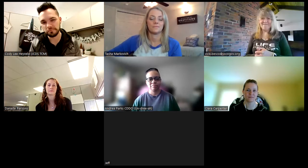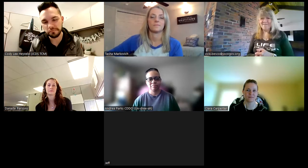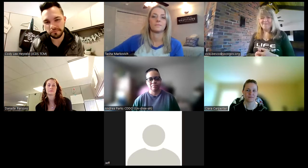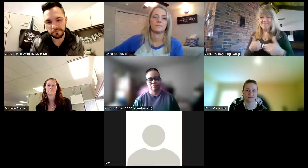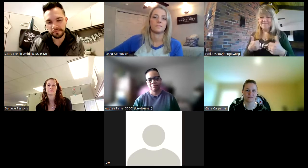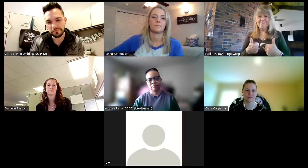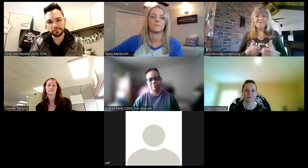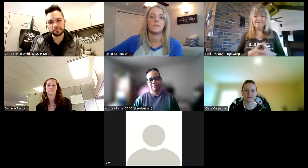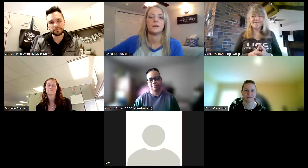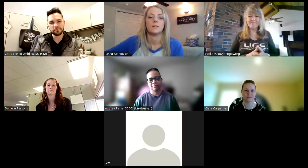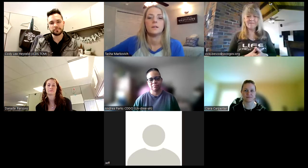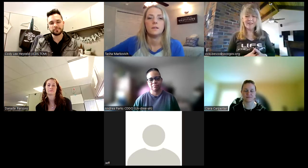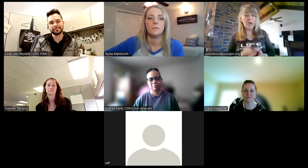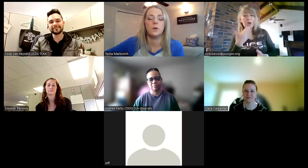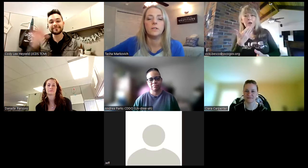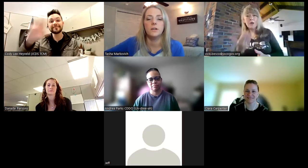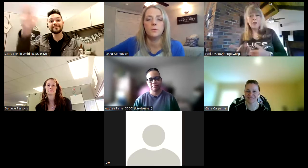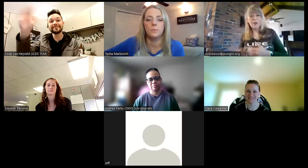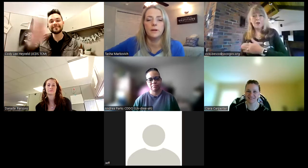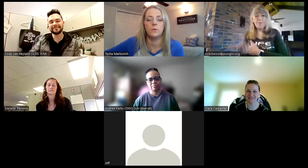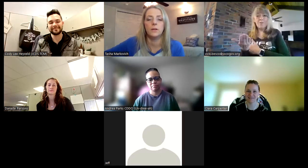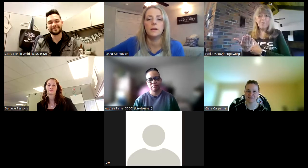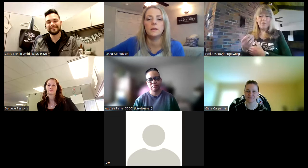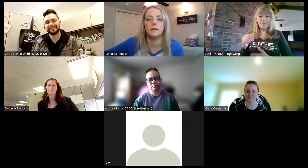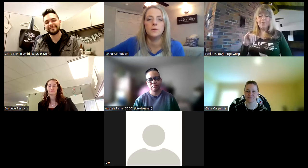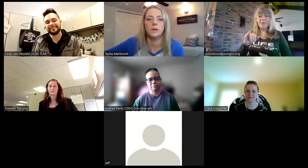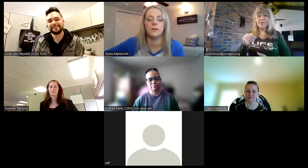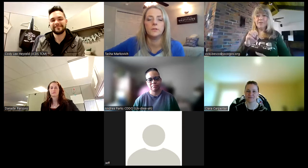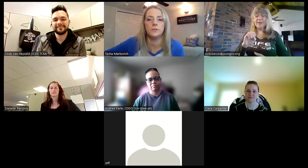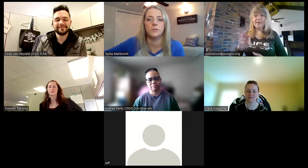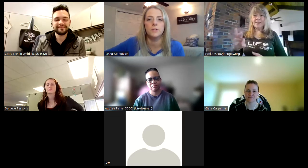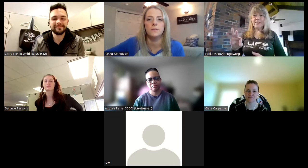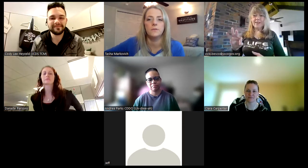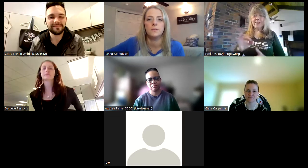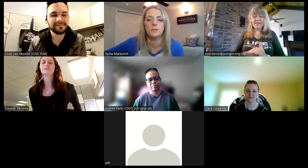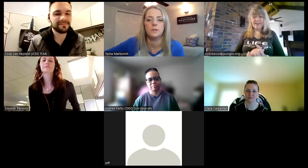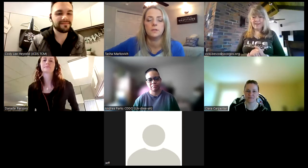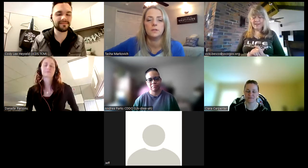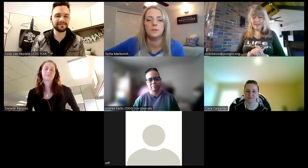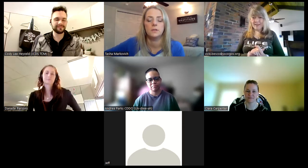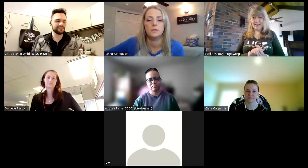Good morning. Good morning, Jeff. We're recording. Do you want to introduce yourself?